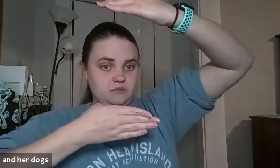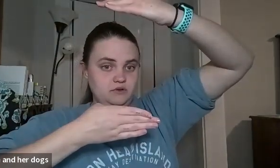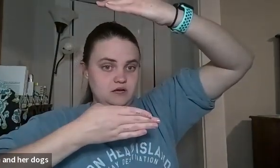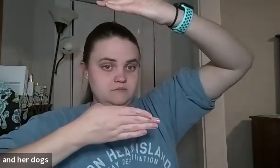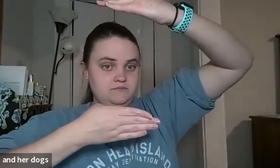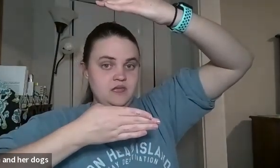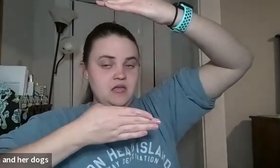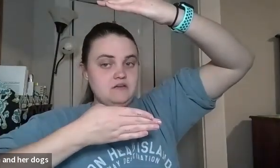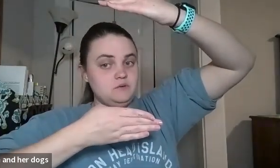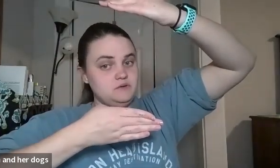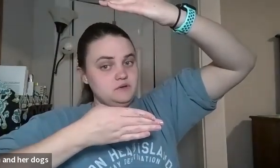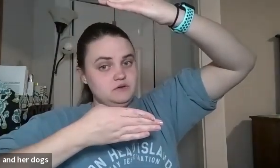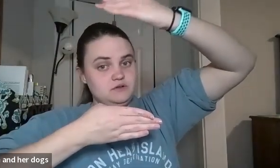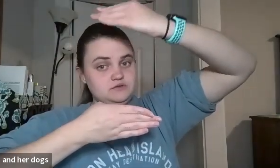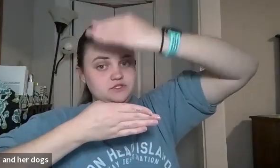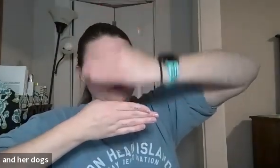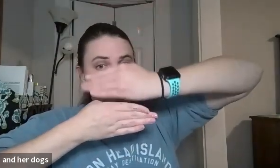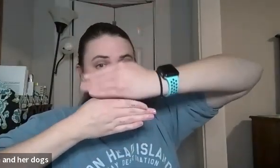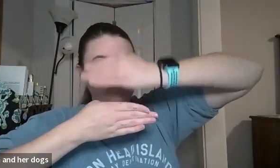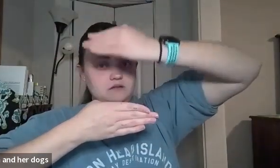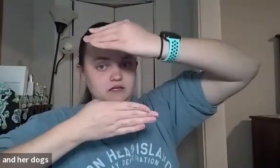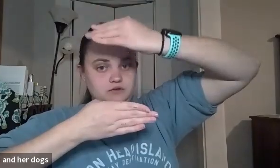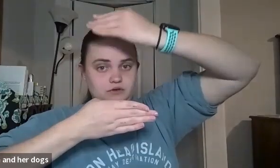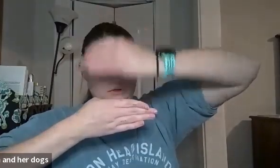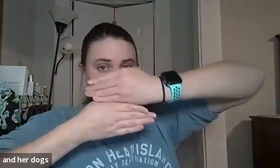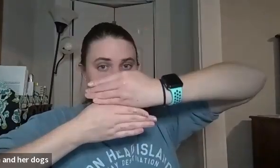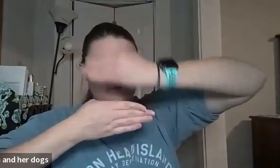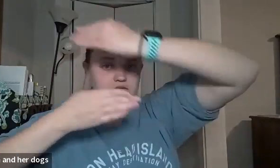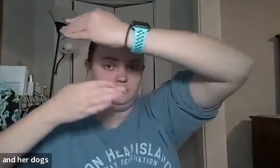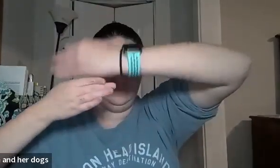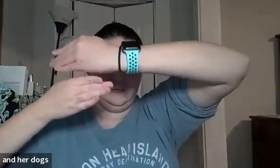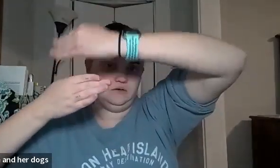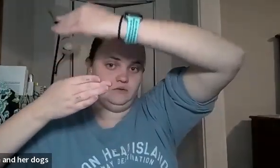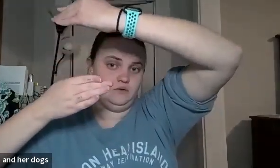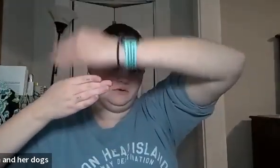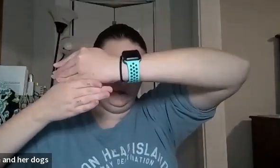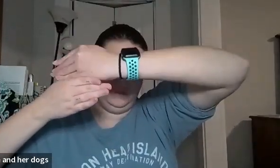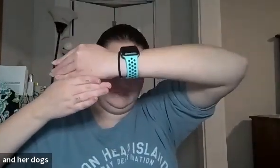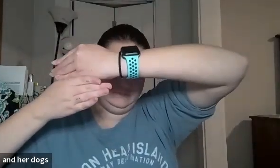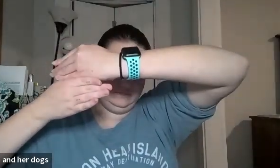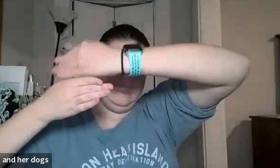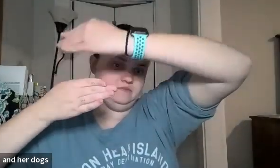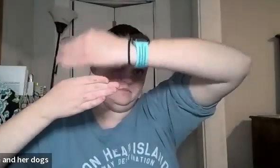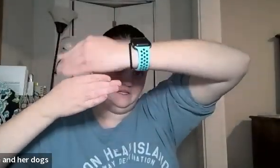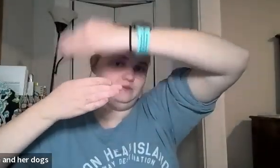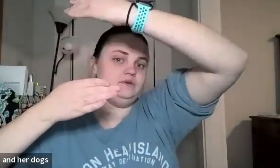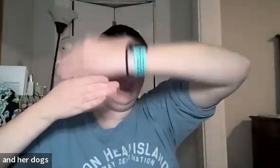pull it up. If you want the window closed, you go you close it. Window, close. Window,